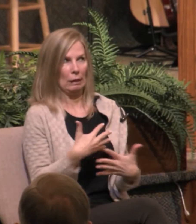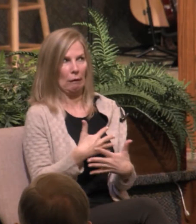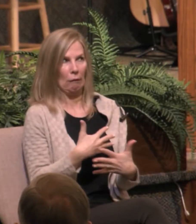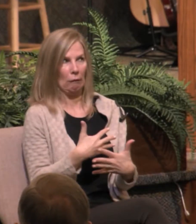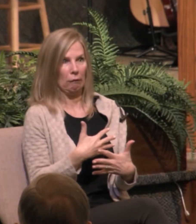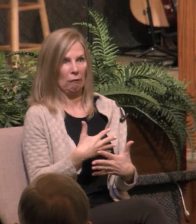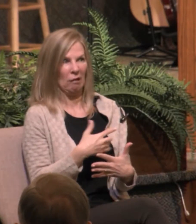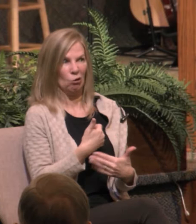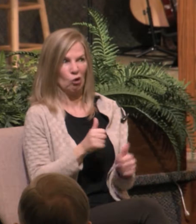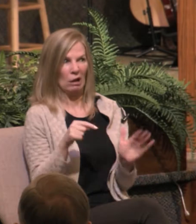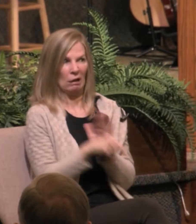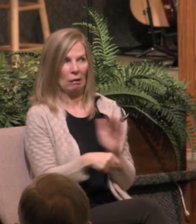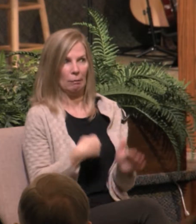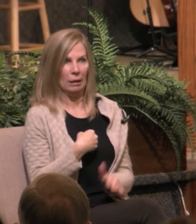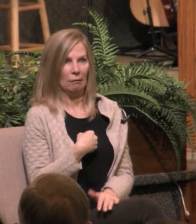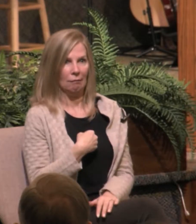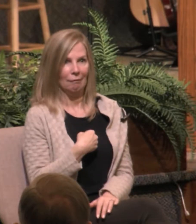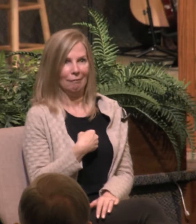later that those guys were trying to kill him.